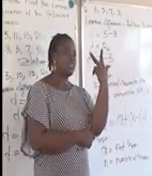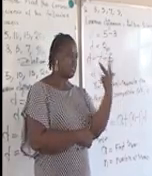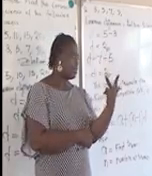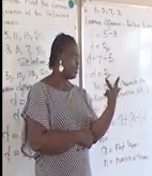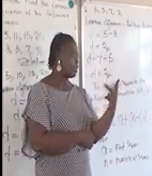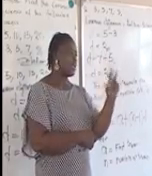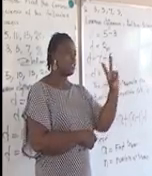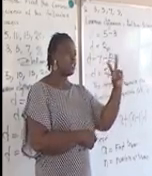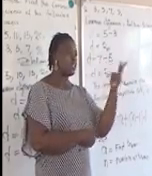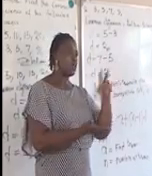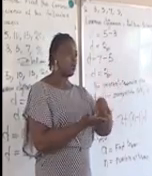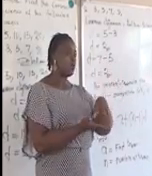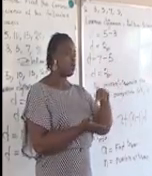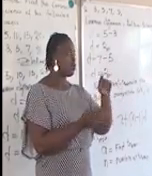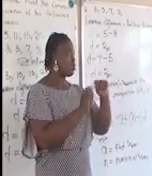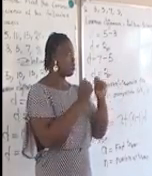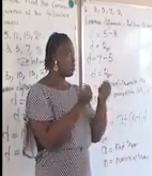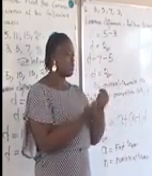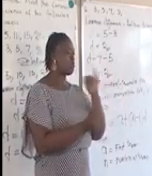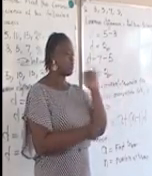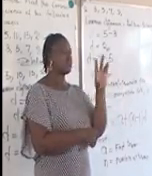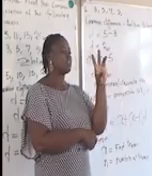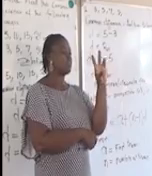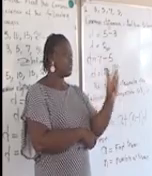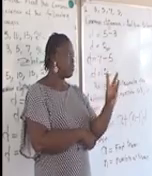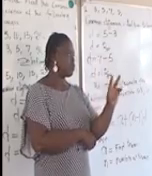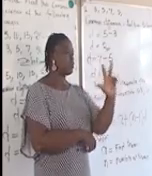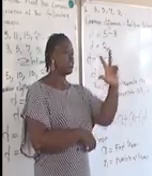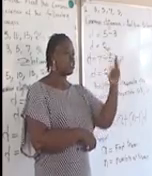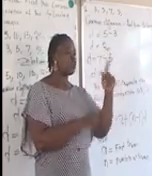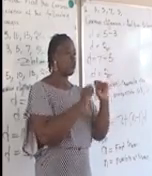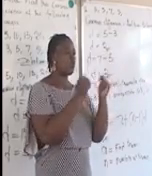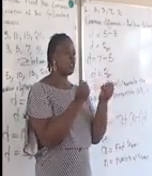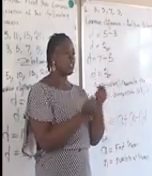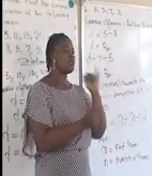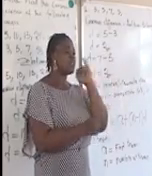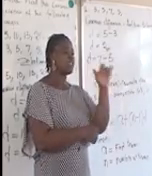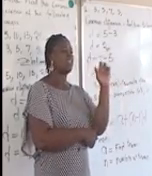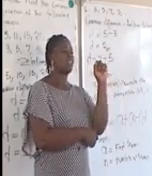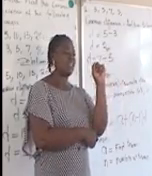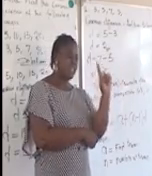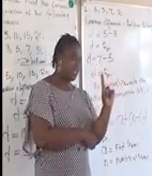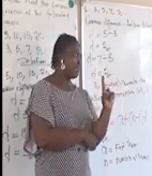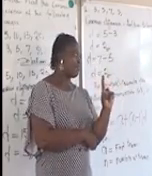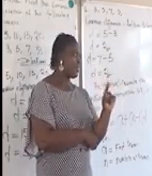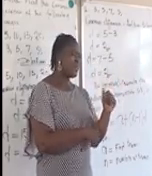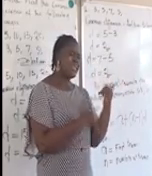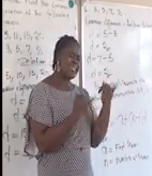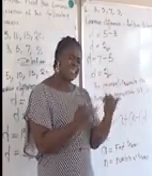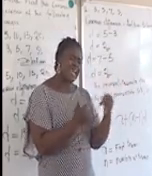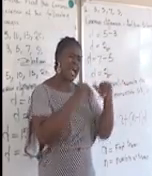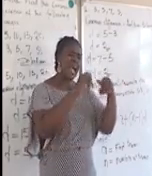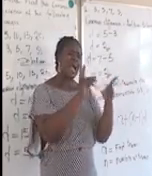The second term is 7. And the third term is 11. Now, how